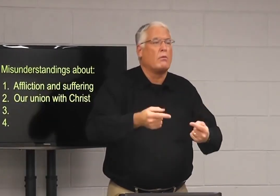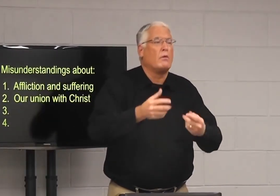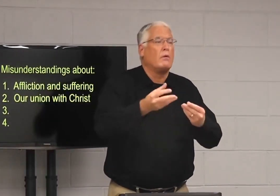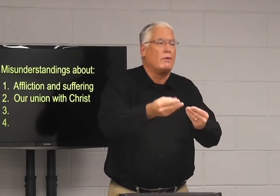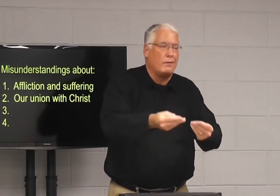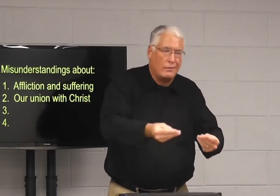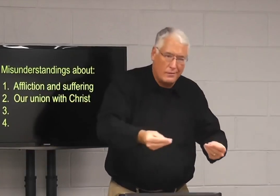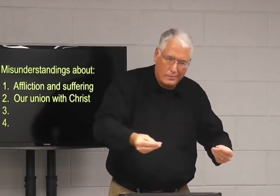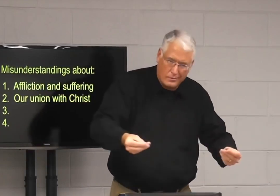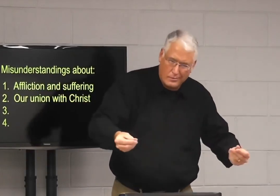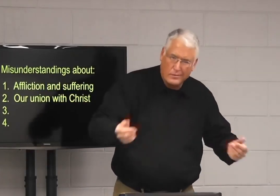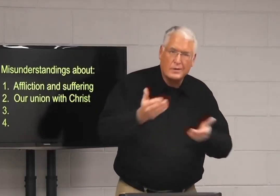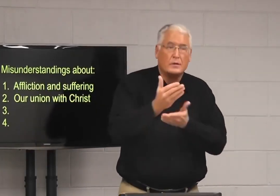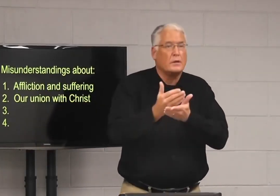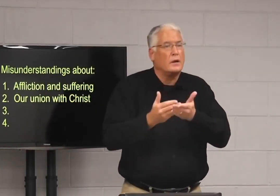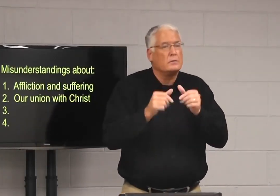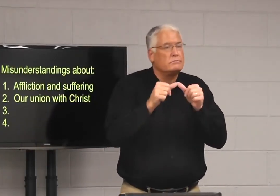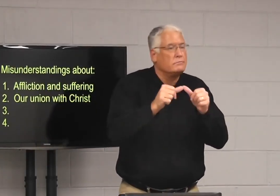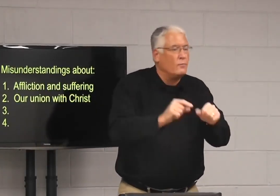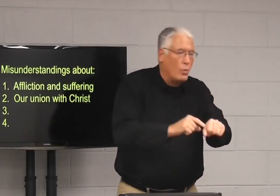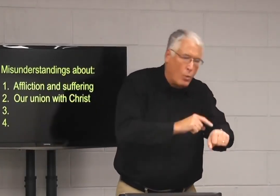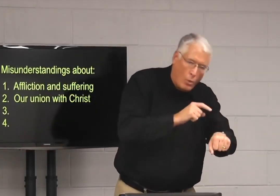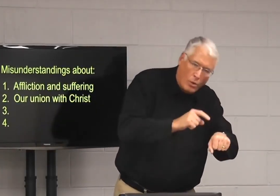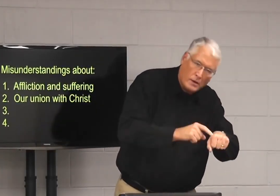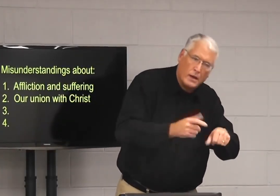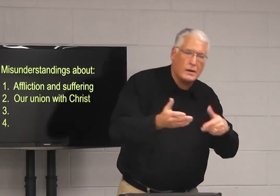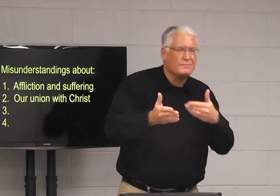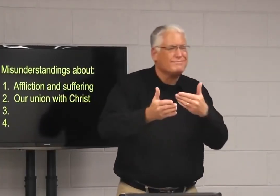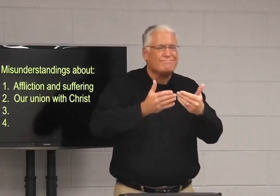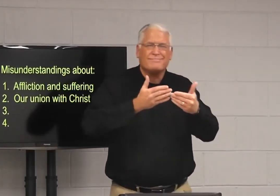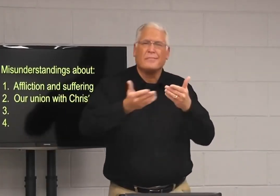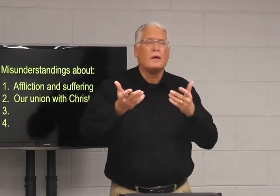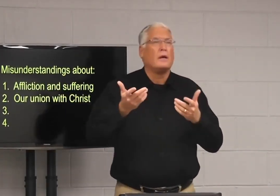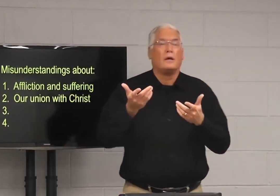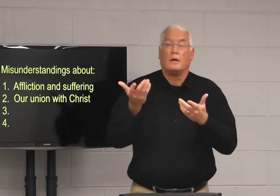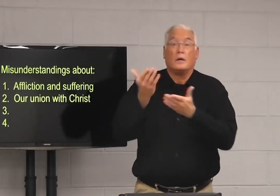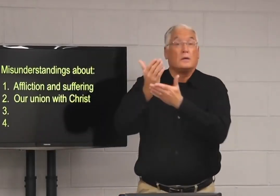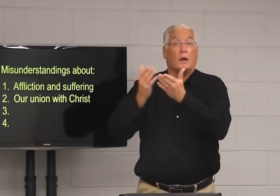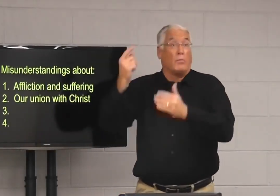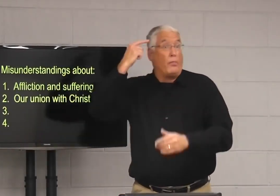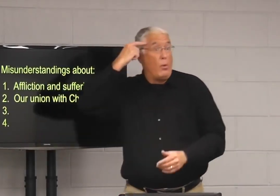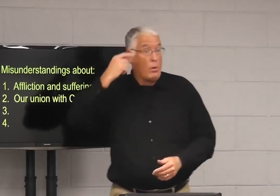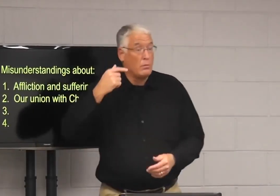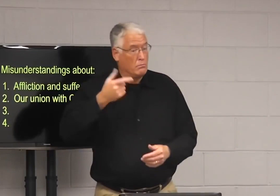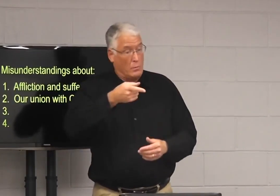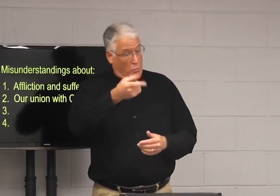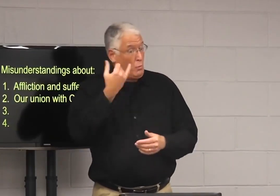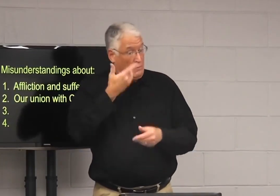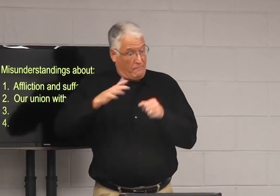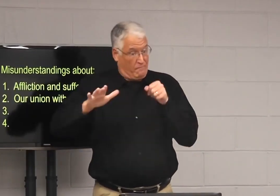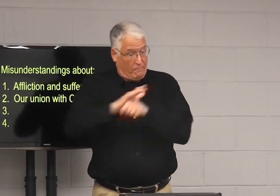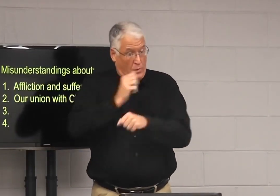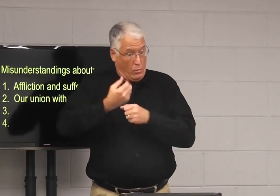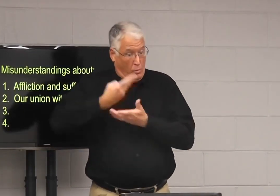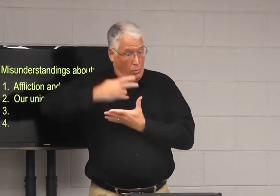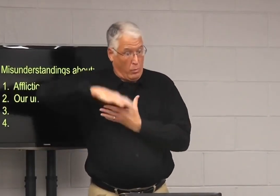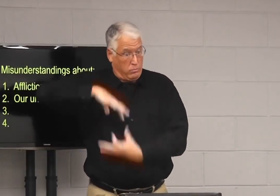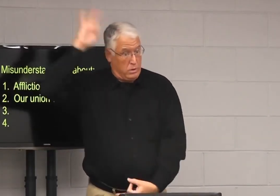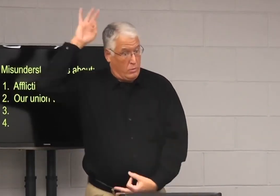same. Everybody struggles. Some have a long struggle, and some may think that if you're filled